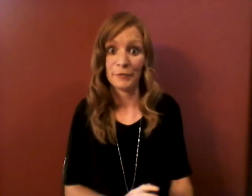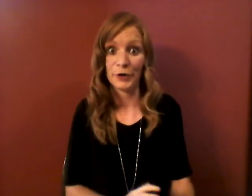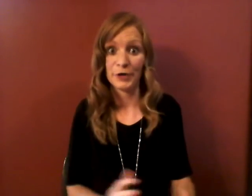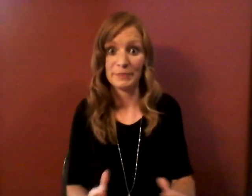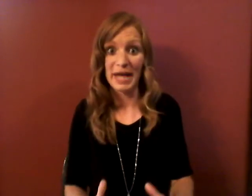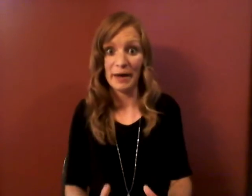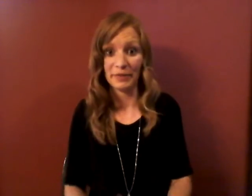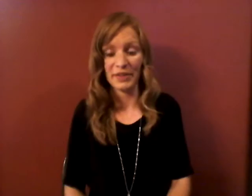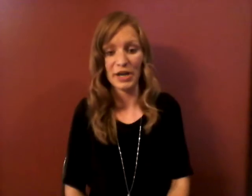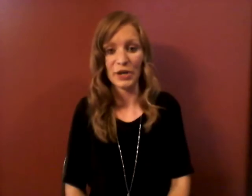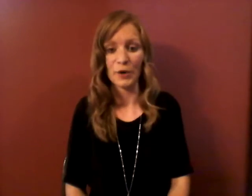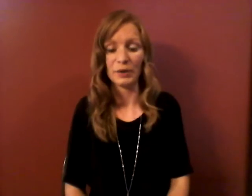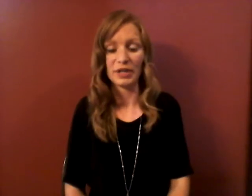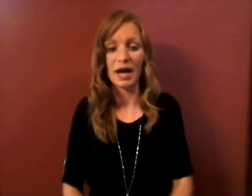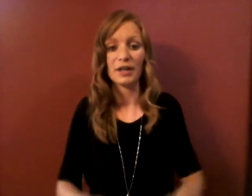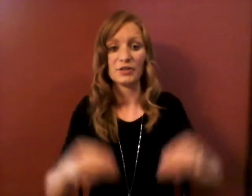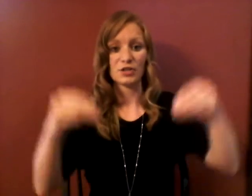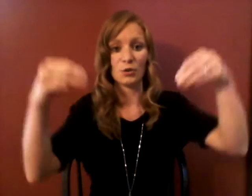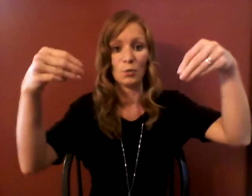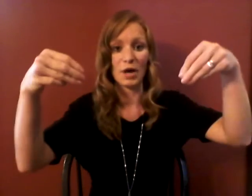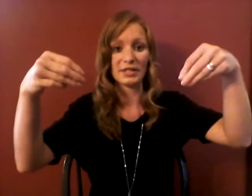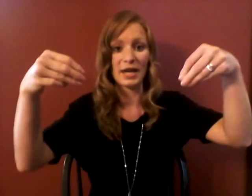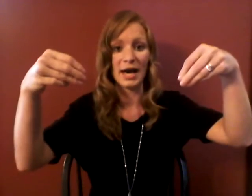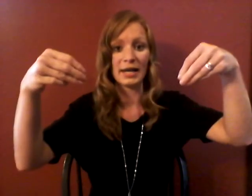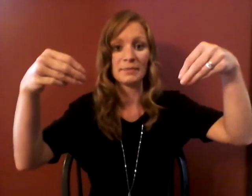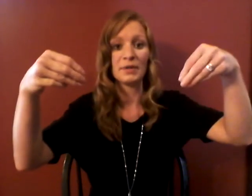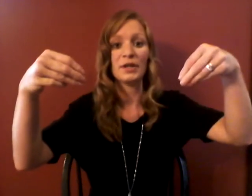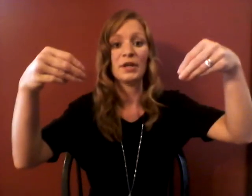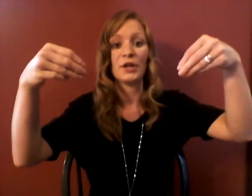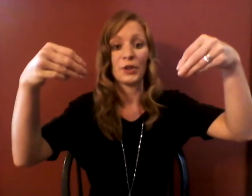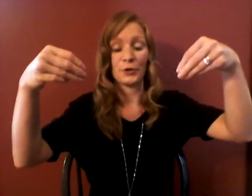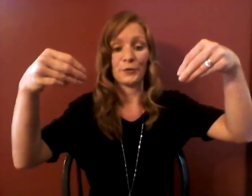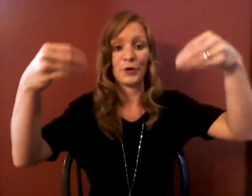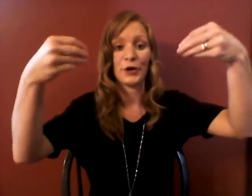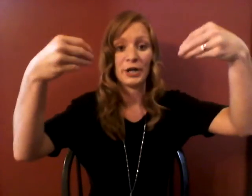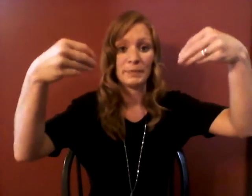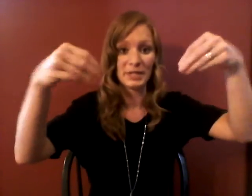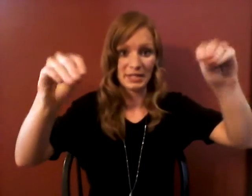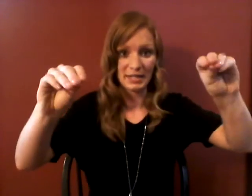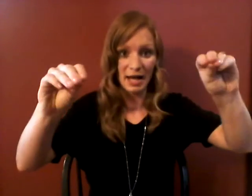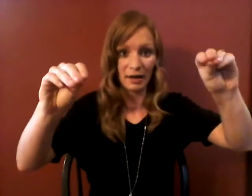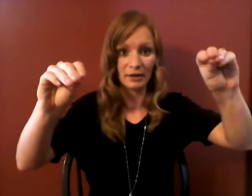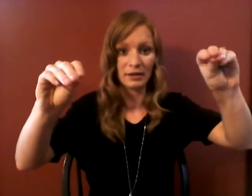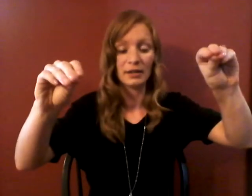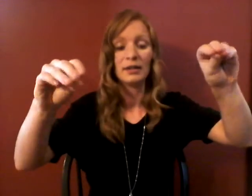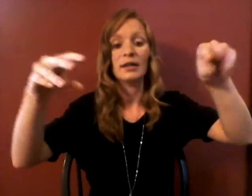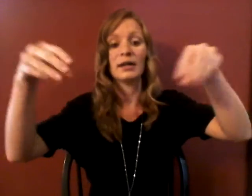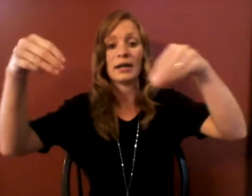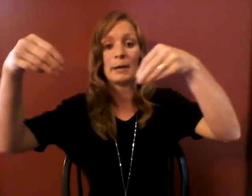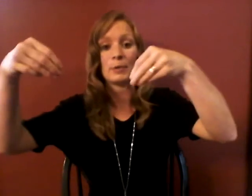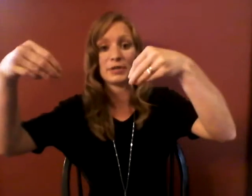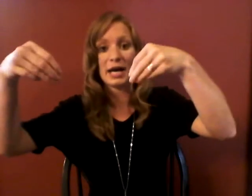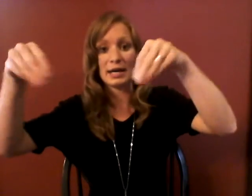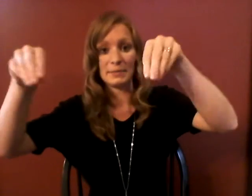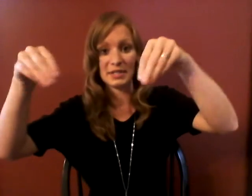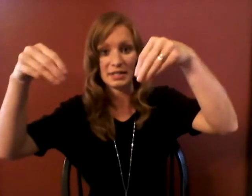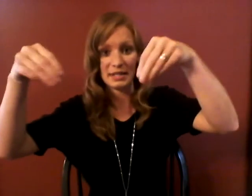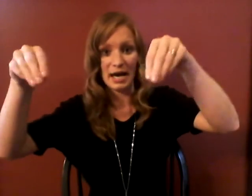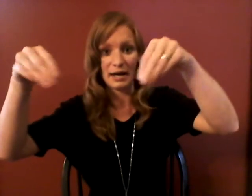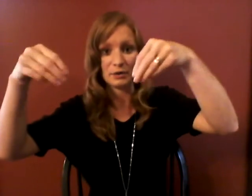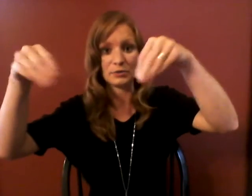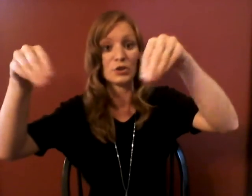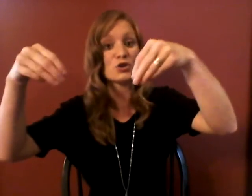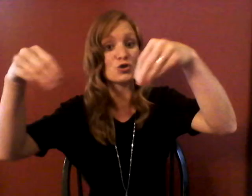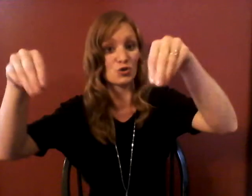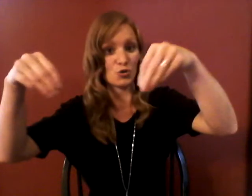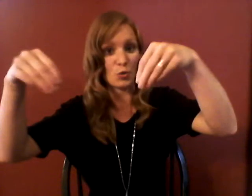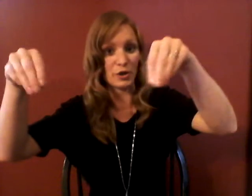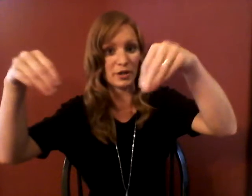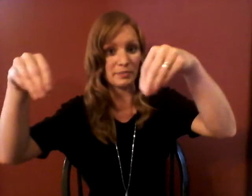verb noun thing going on. So one time, the verb sell, couple times the noun store.